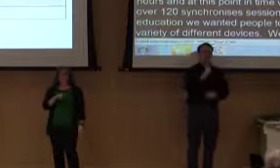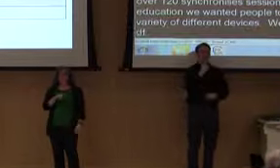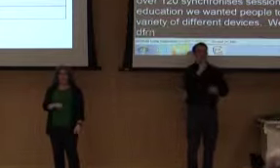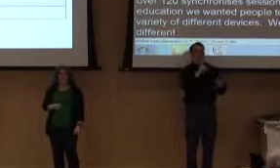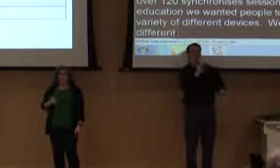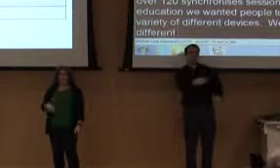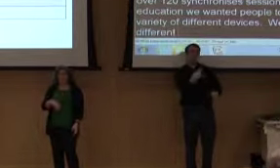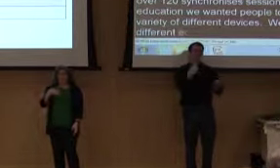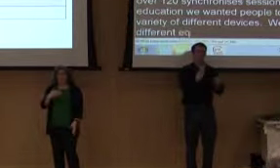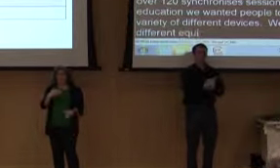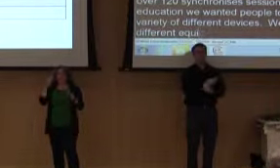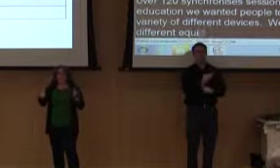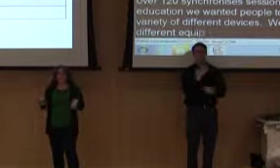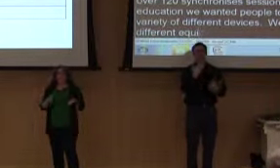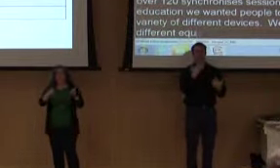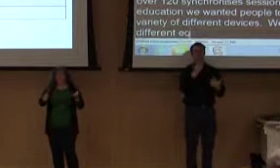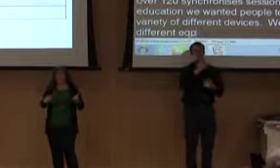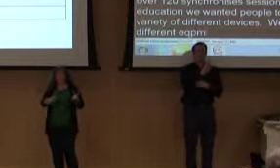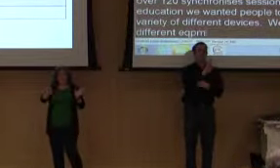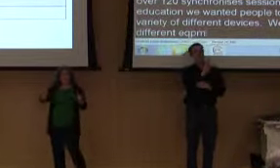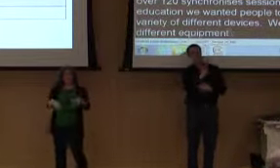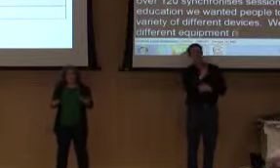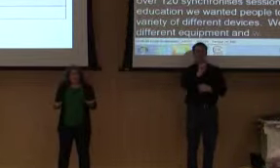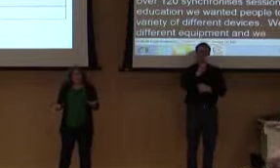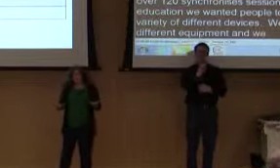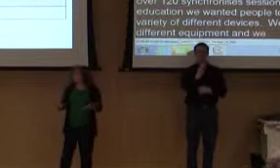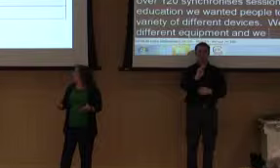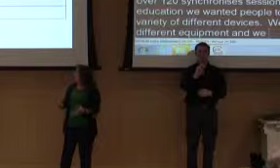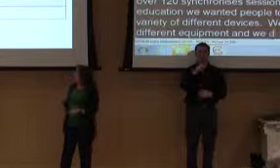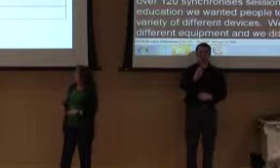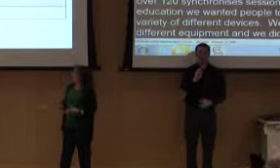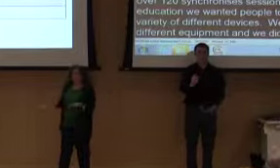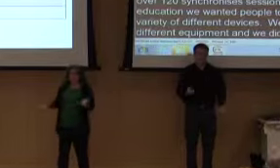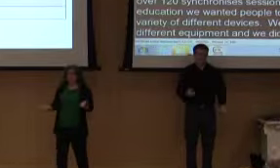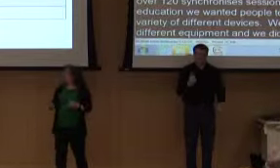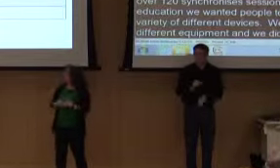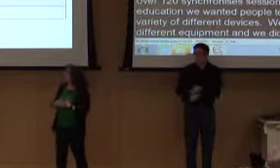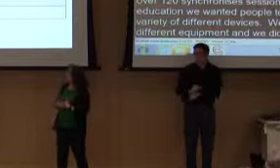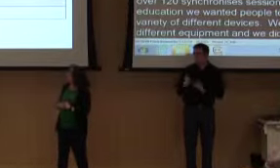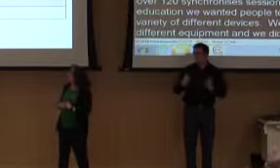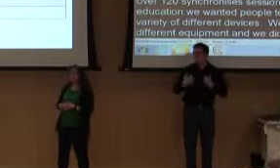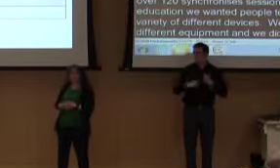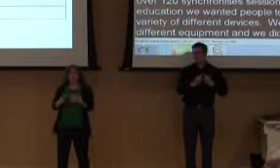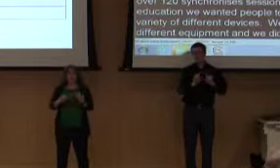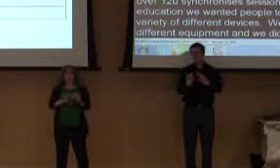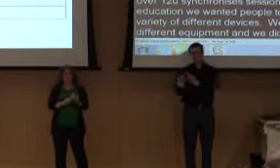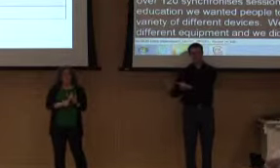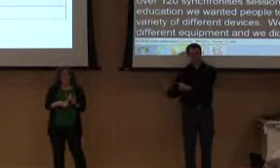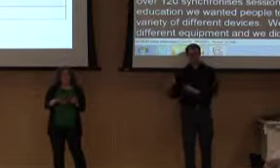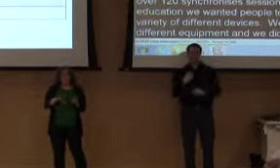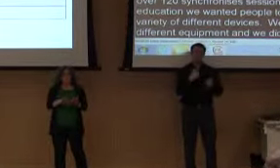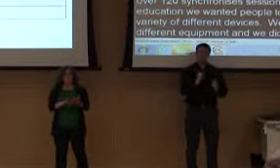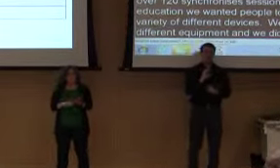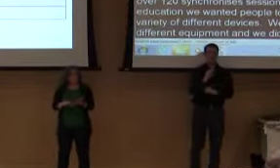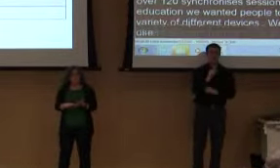only use the IBM ThinkPad. You know, but that just wouldn't work because people have different things. So we've tried